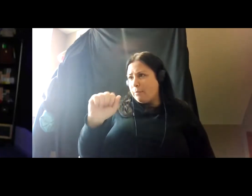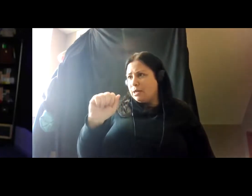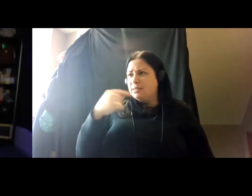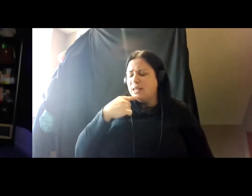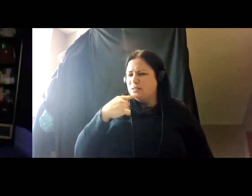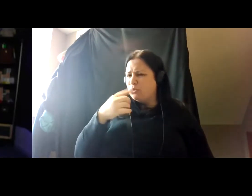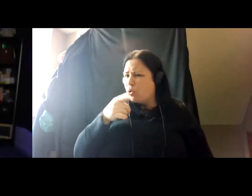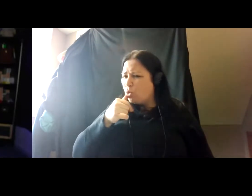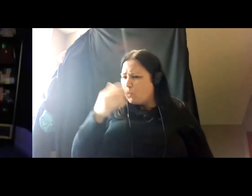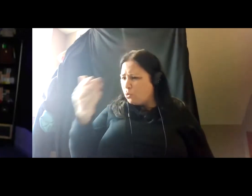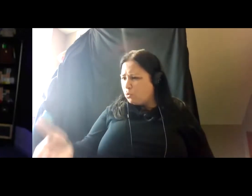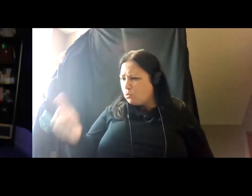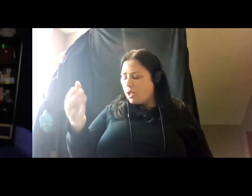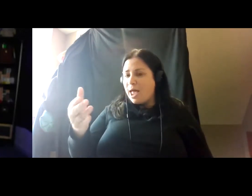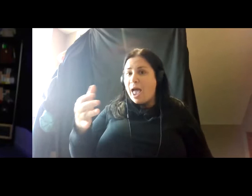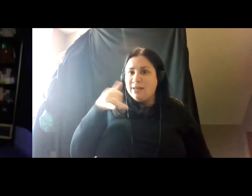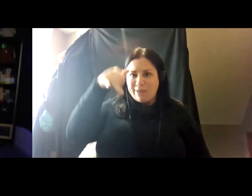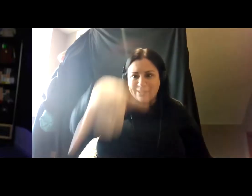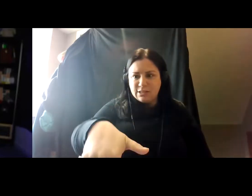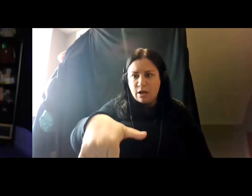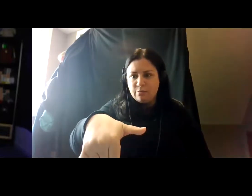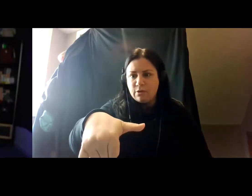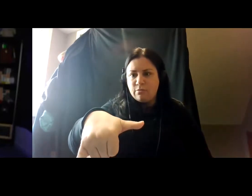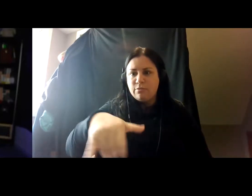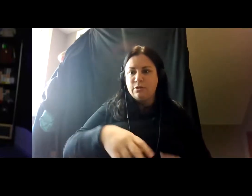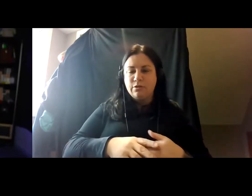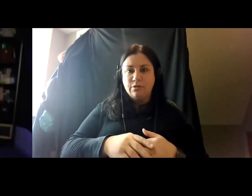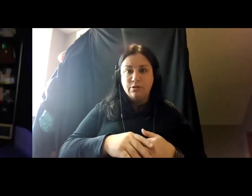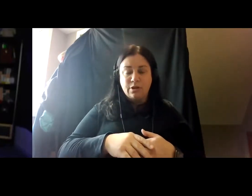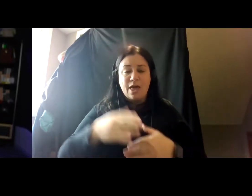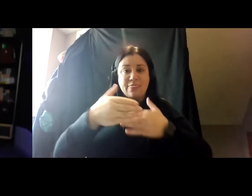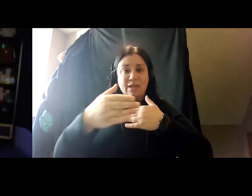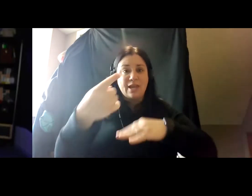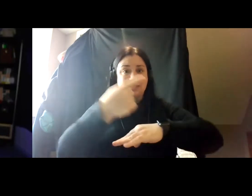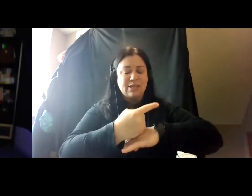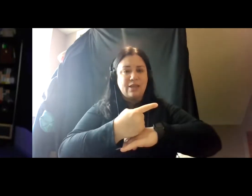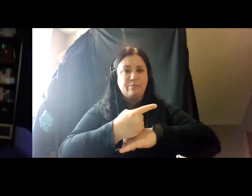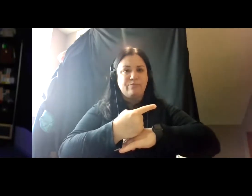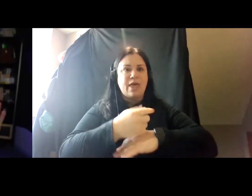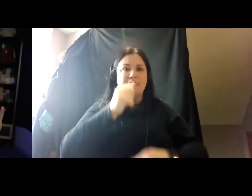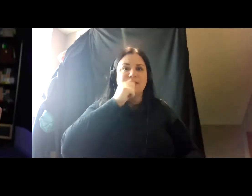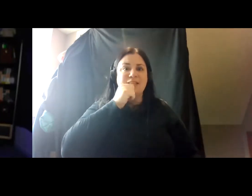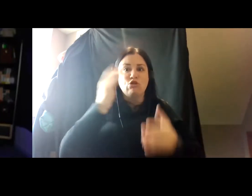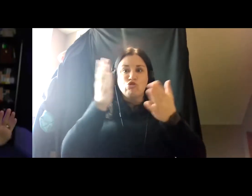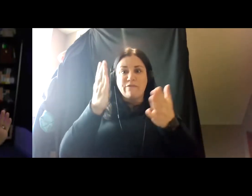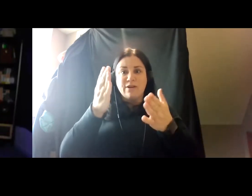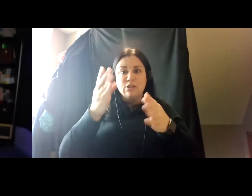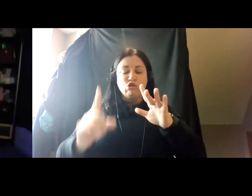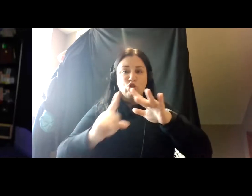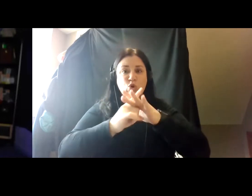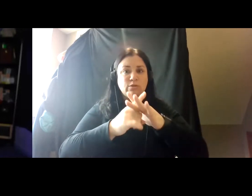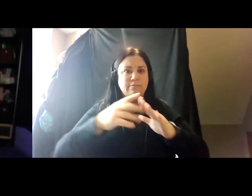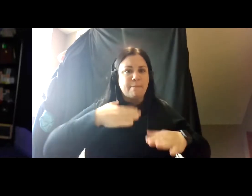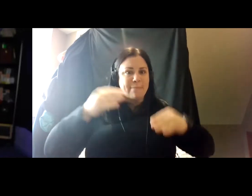this?" And hangs up on the kid. The very next day, Secret Service show up to our store. No joke, you could totally look this up. I'm